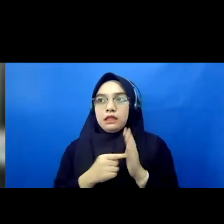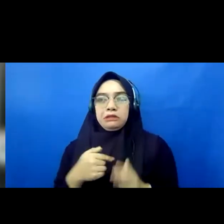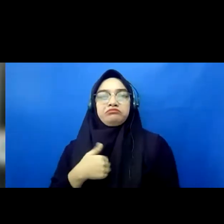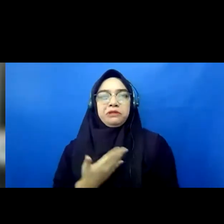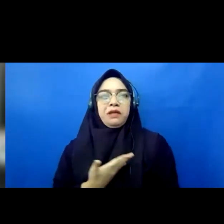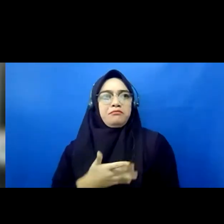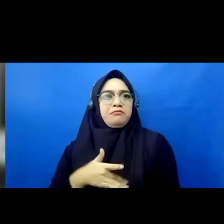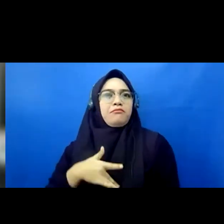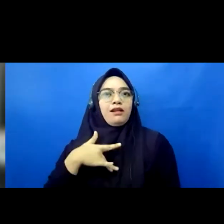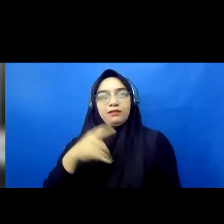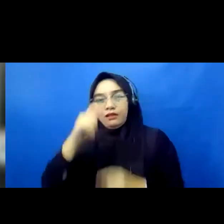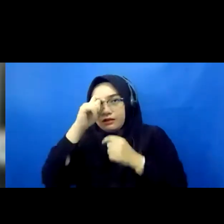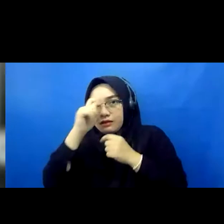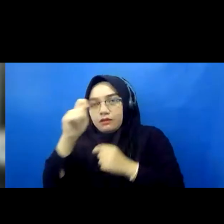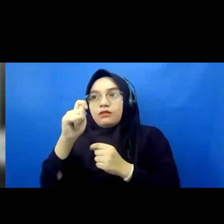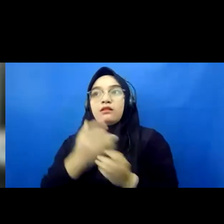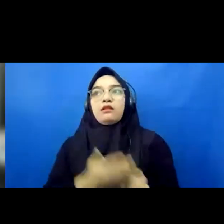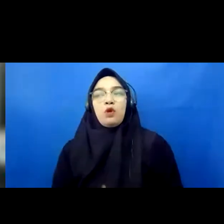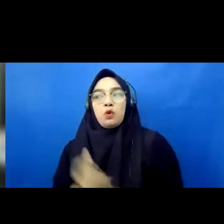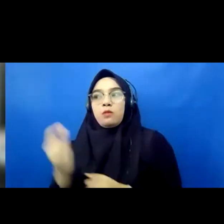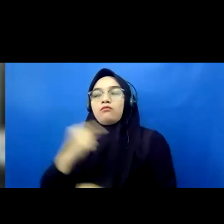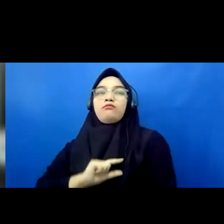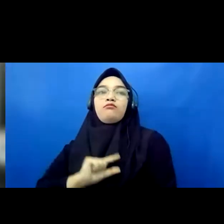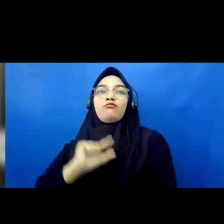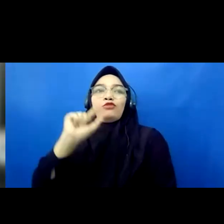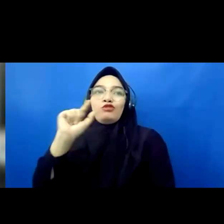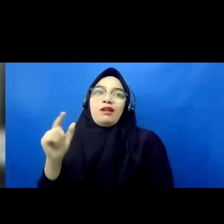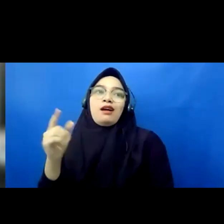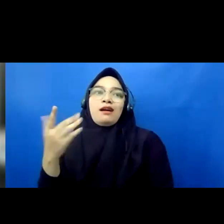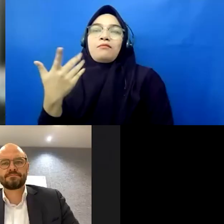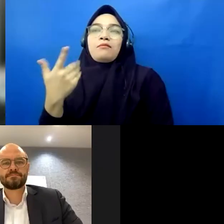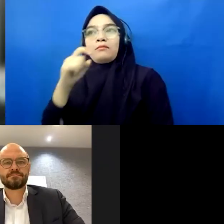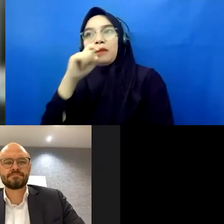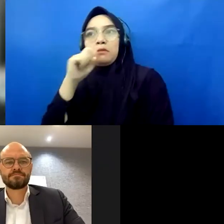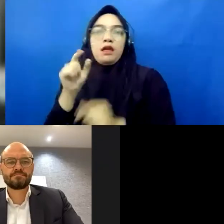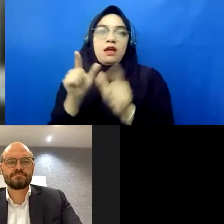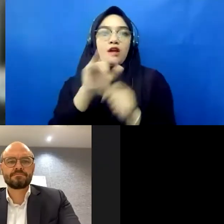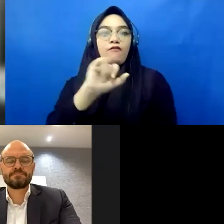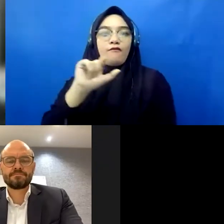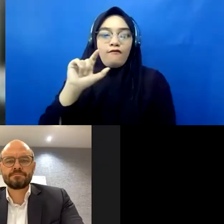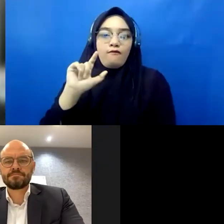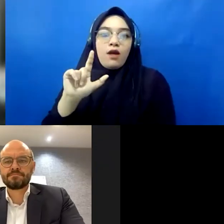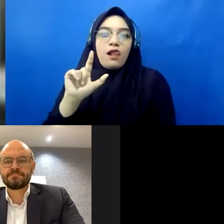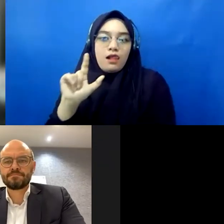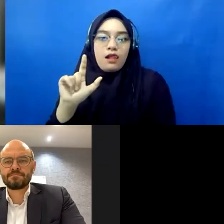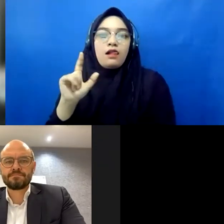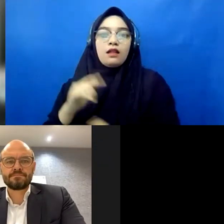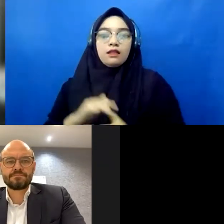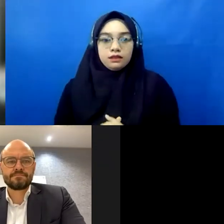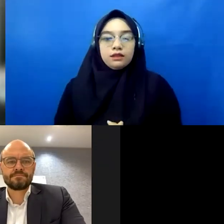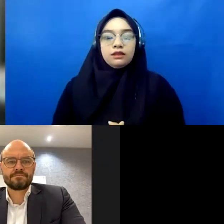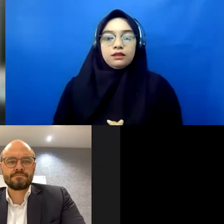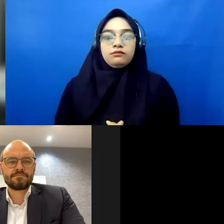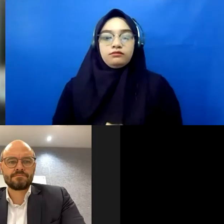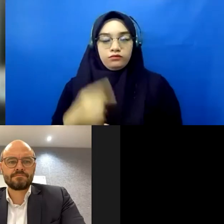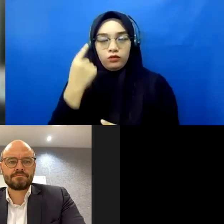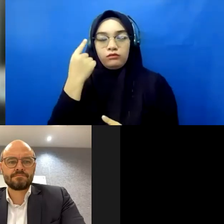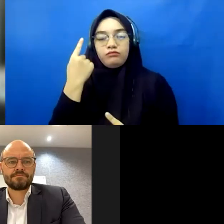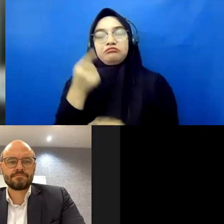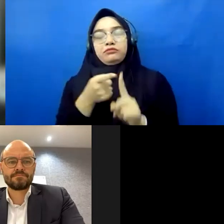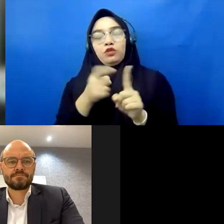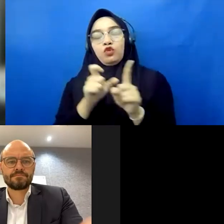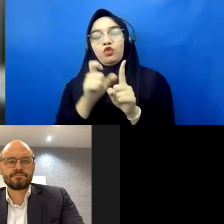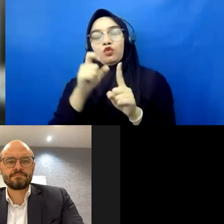to invite His Excellency, Mr. Will Nankervis, Australian Ambassador to ASEAN, to give the opening